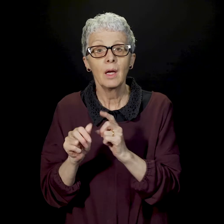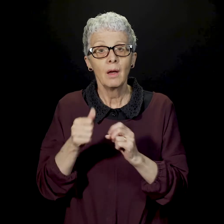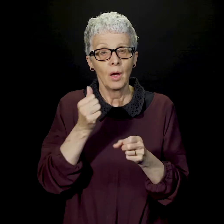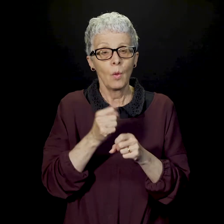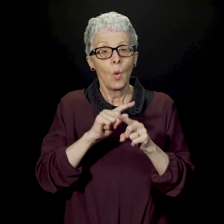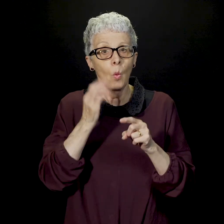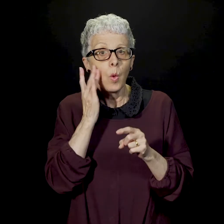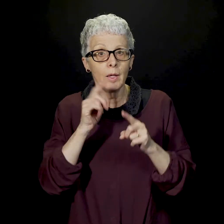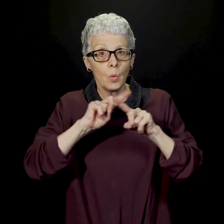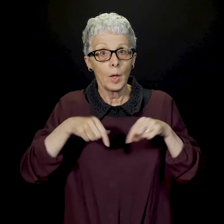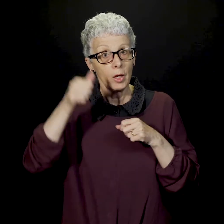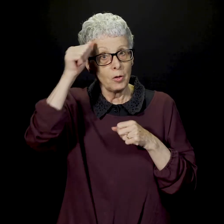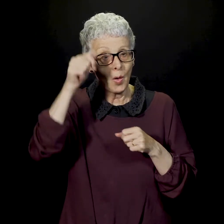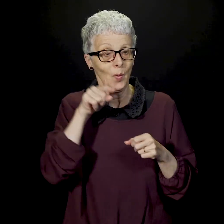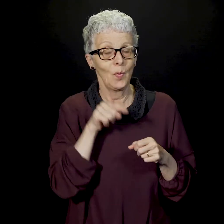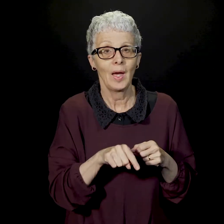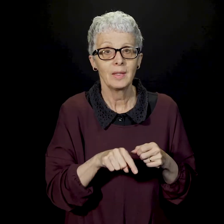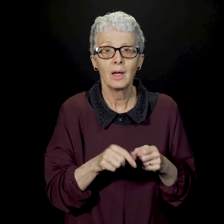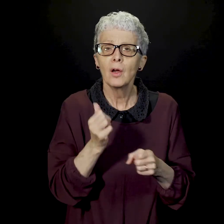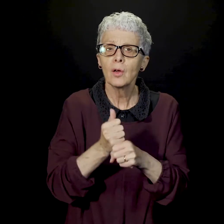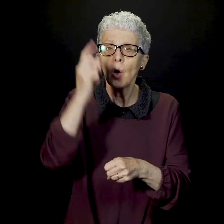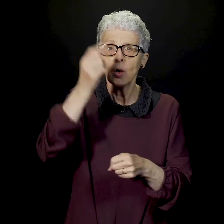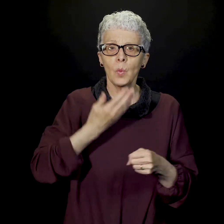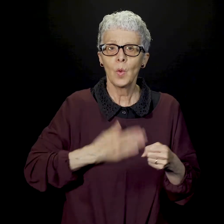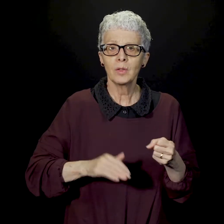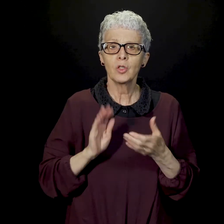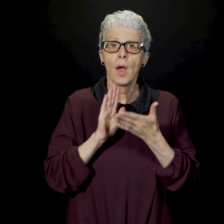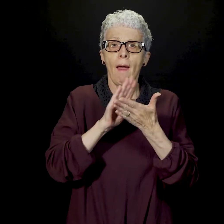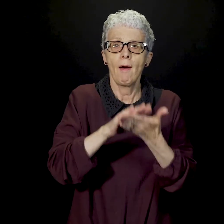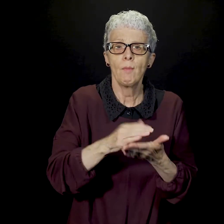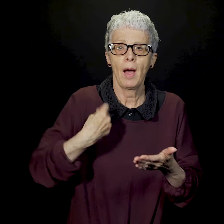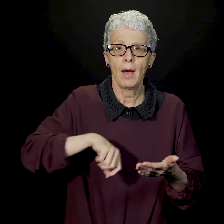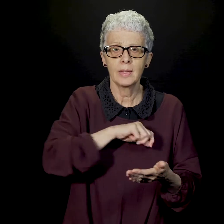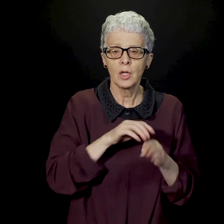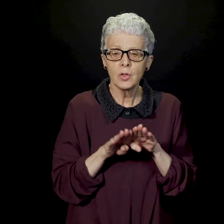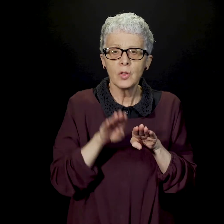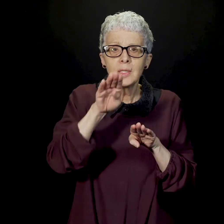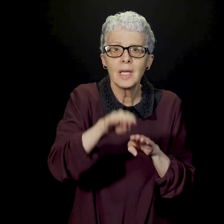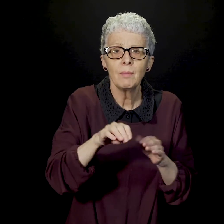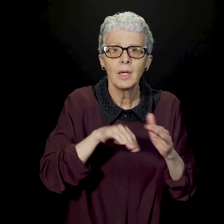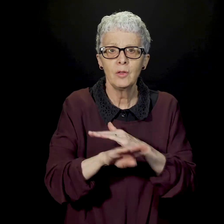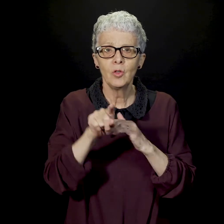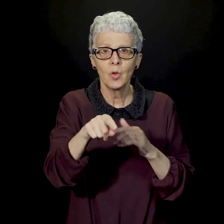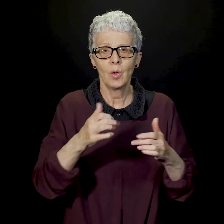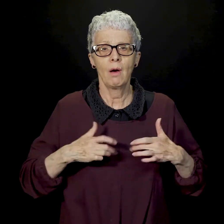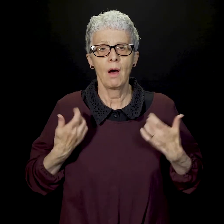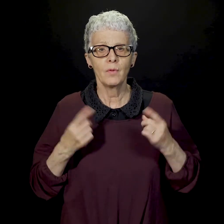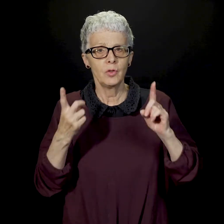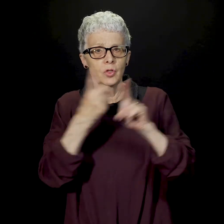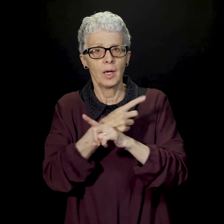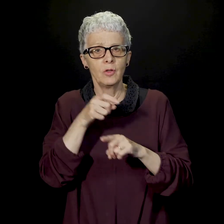it keeps us in this position where we're locked and not really wanting to step out and deal with what is holding us captive.